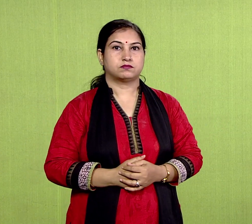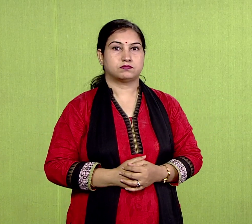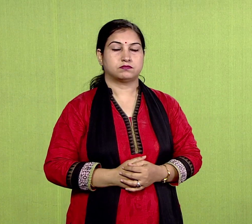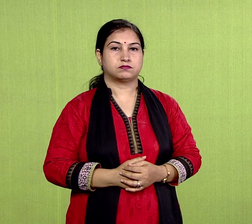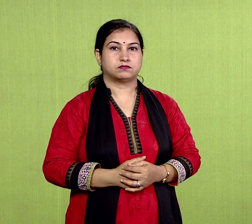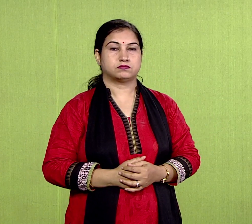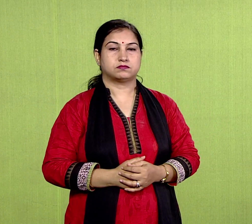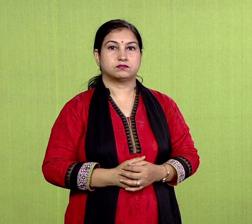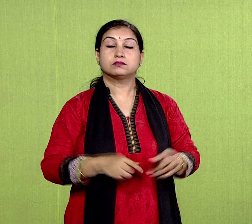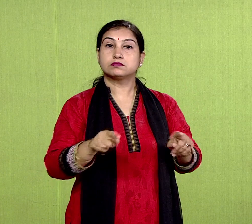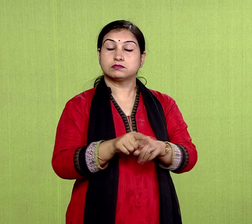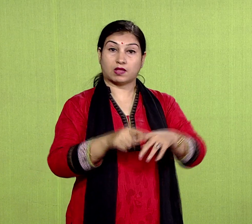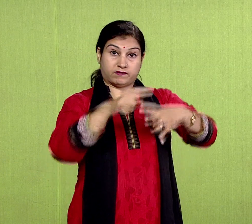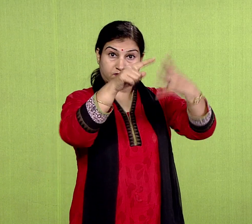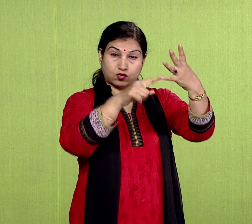and eightfold path.